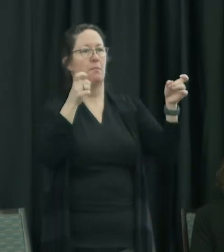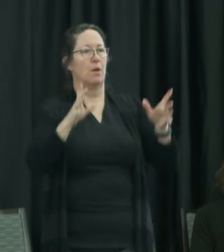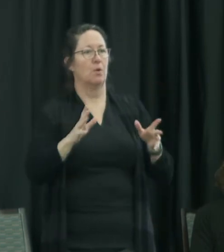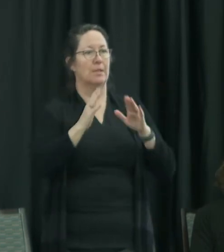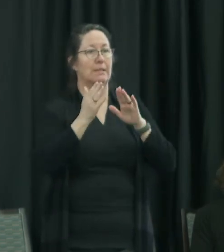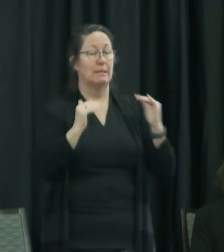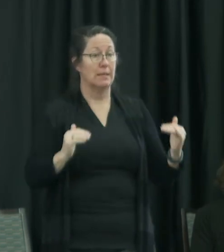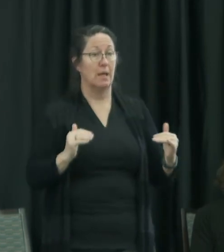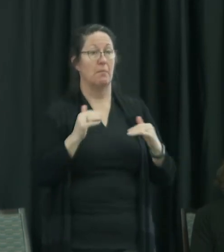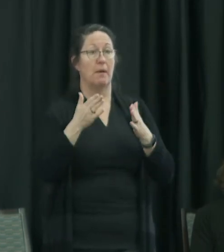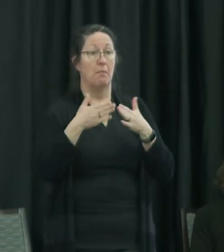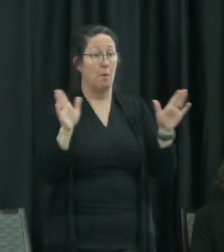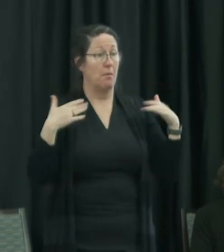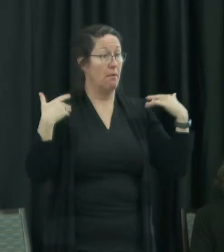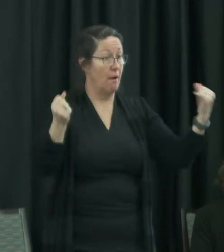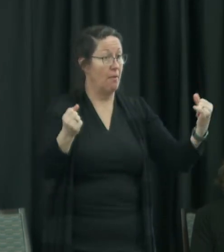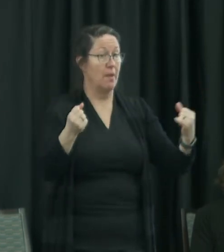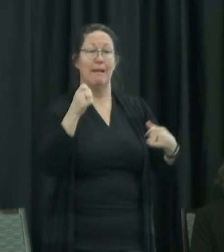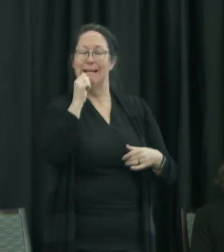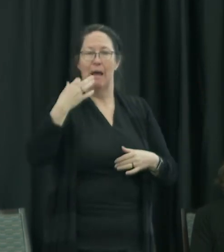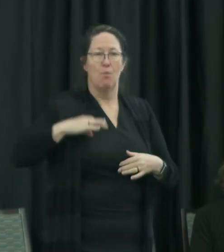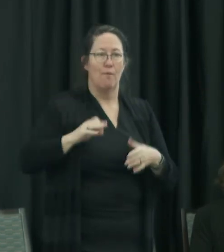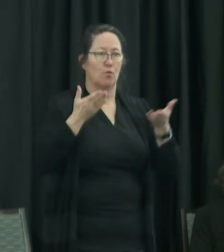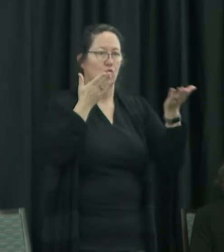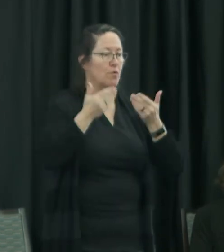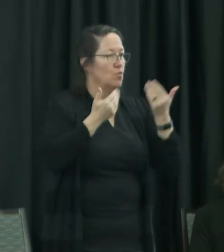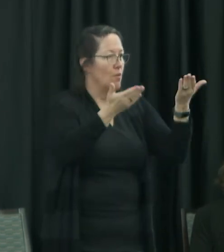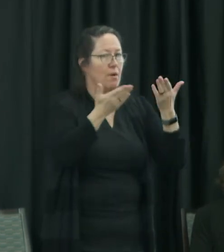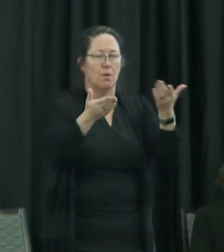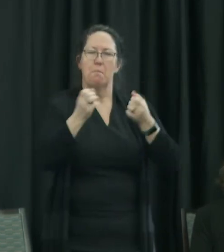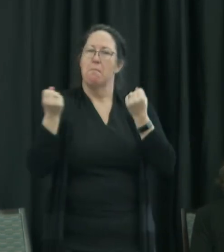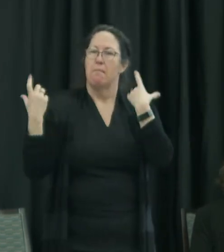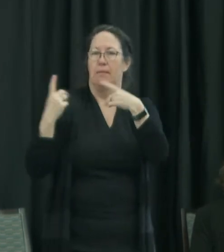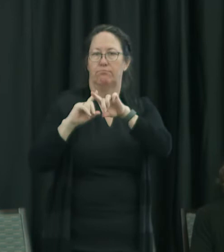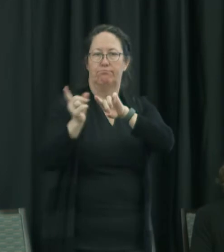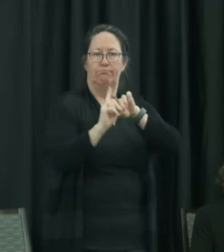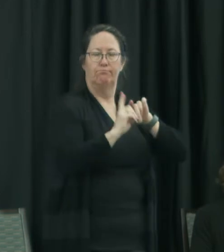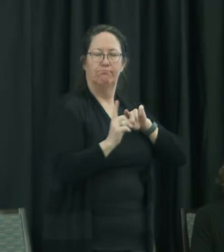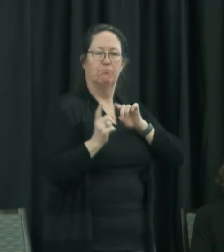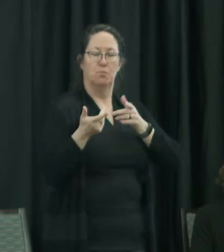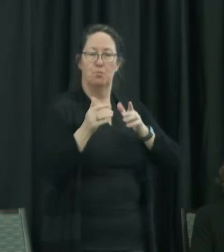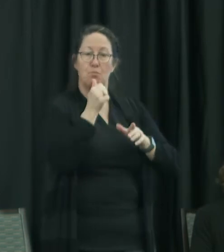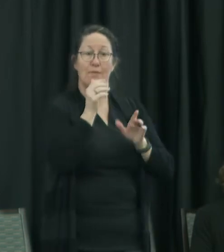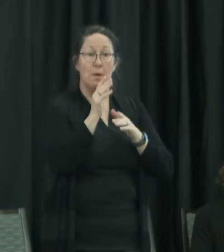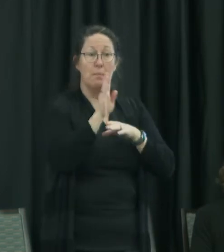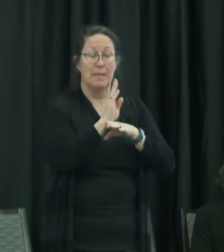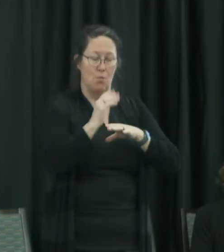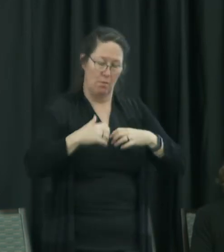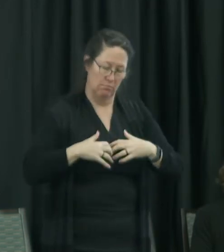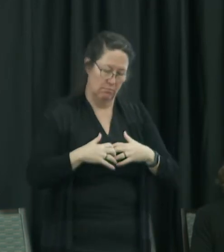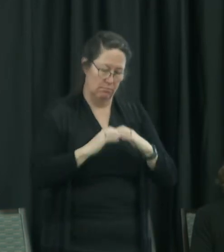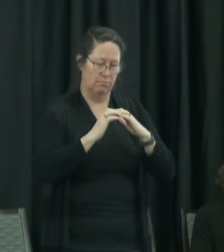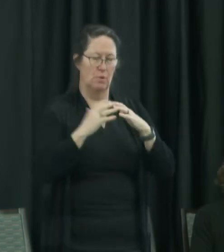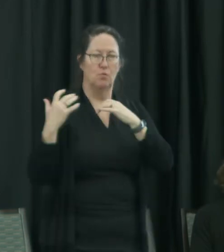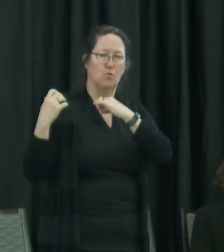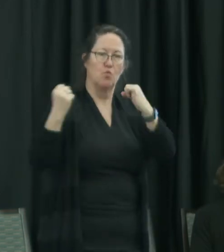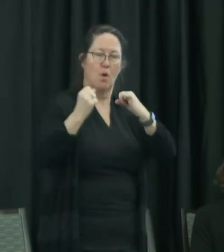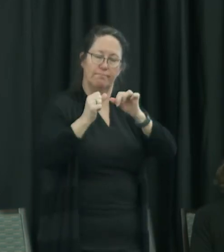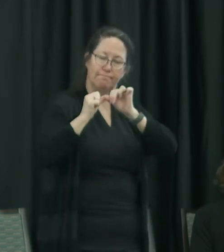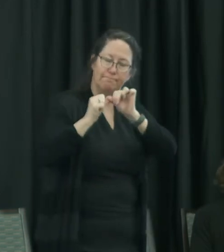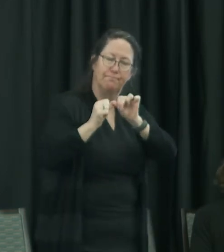Linn County Public Health, nonprofit service providers, and private businesses, we are building a more robust and